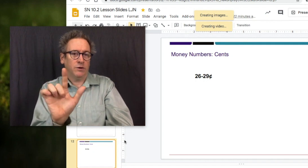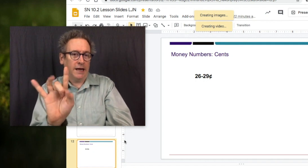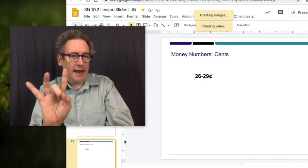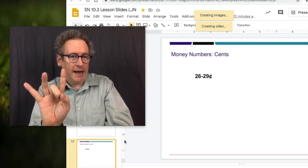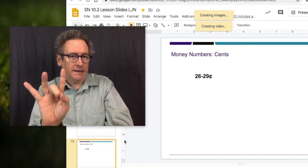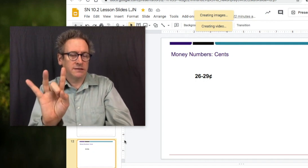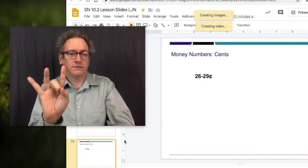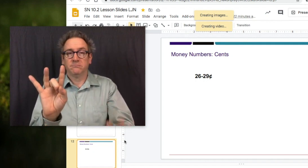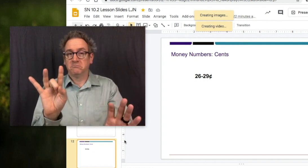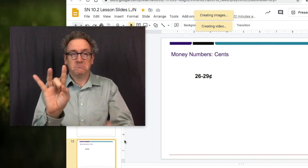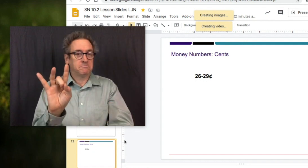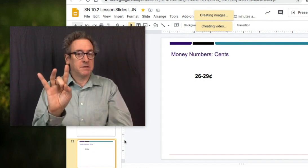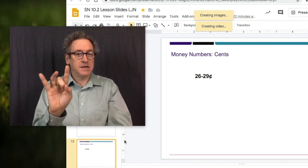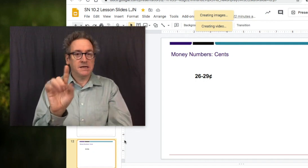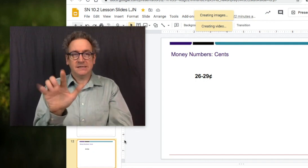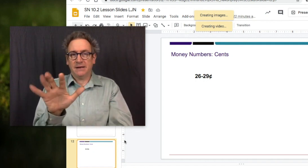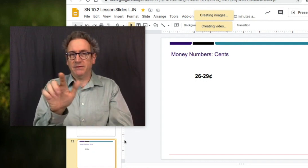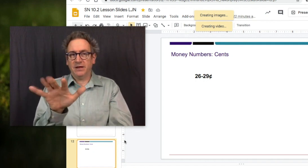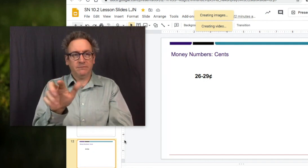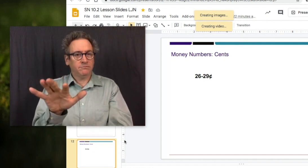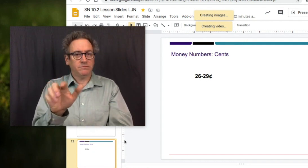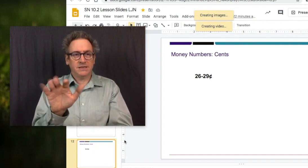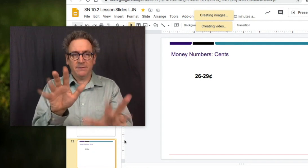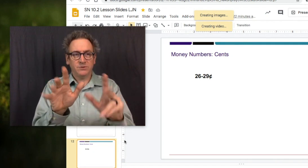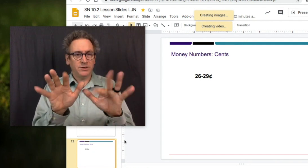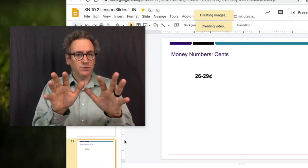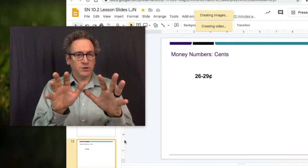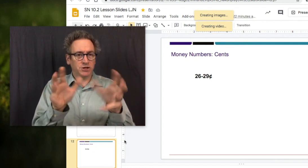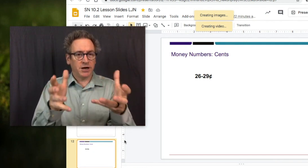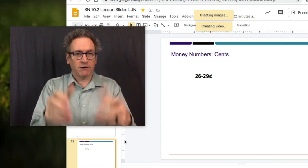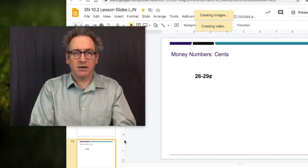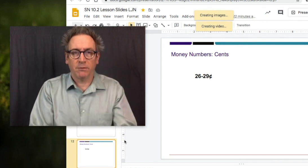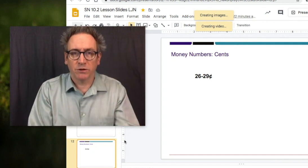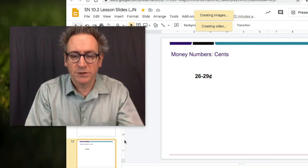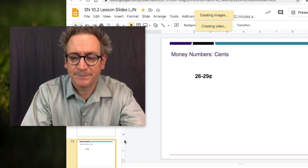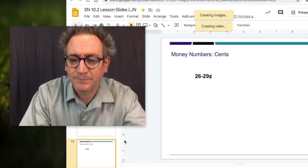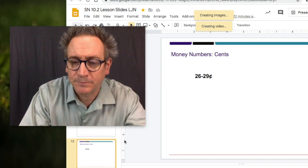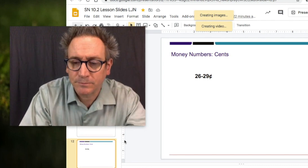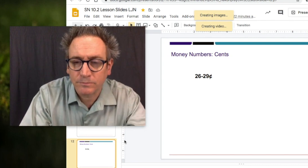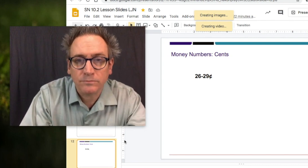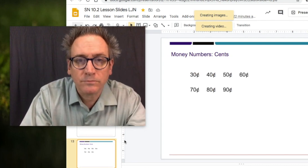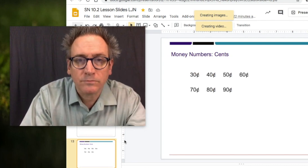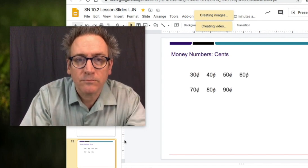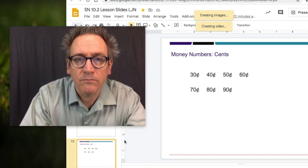29, 28. Same thing, same as we do with the generic numbers.